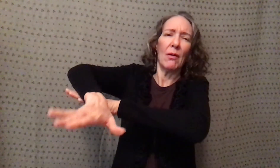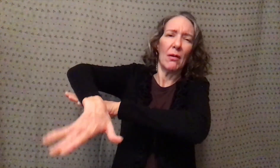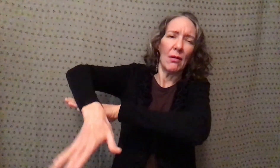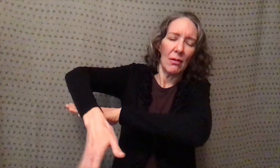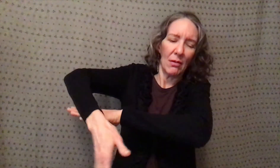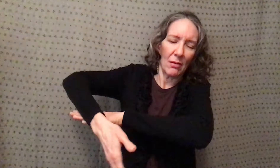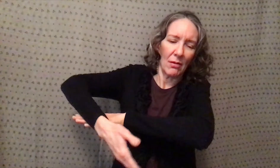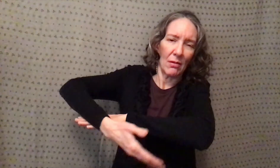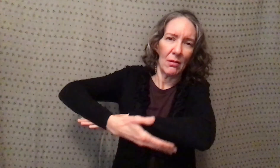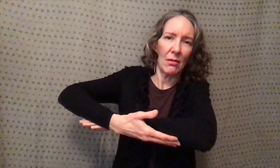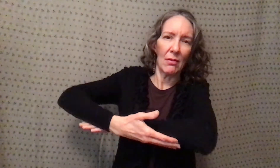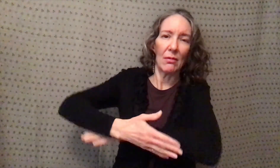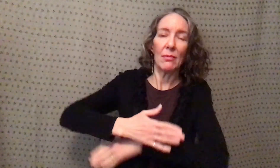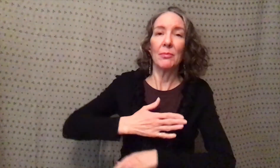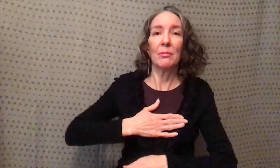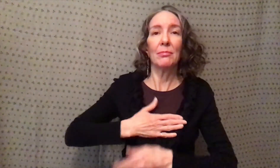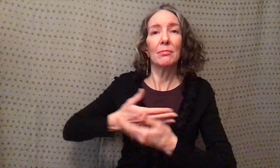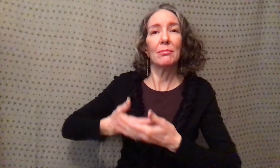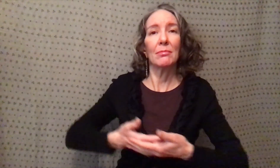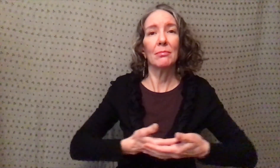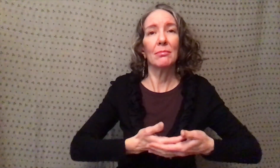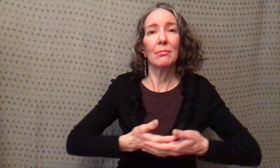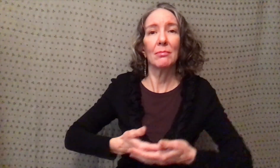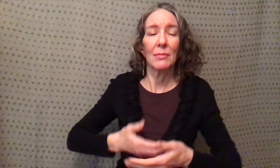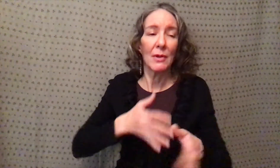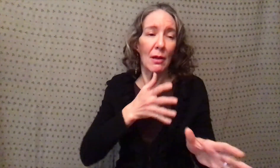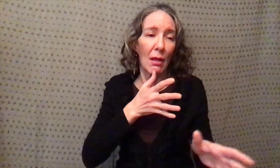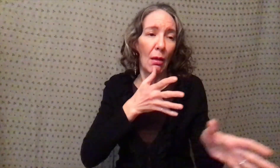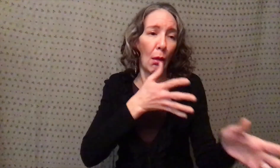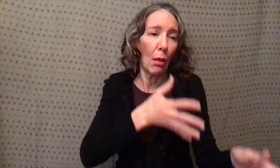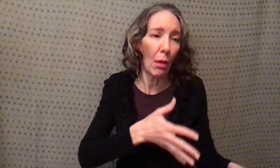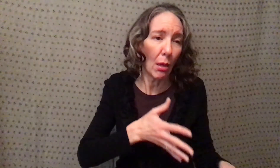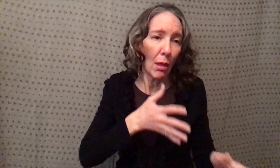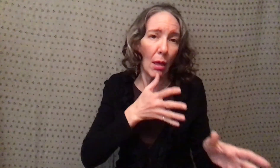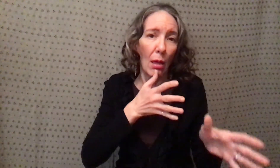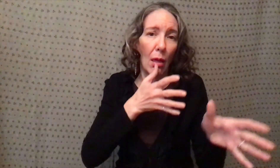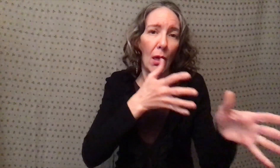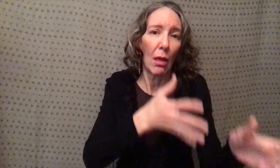all night long. My baby was throwing up,